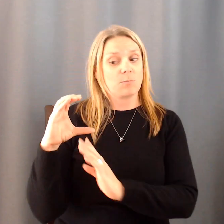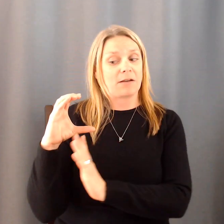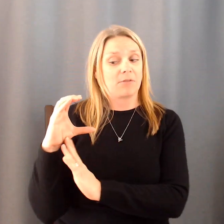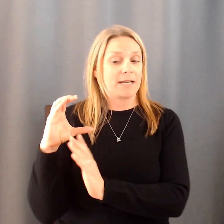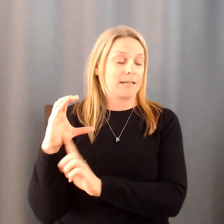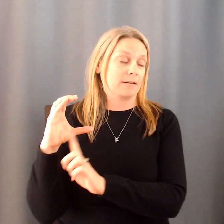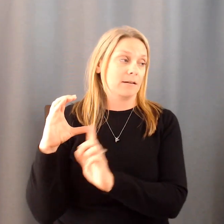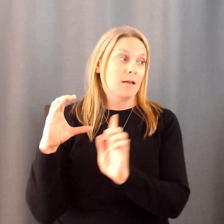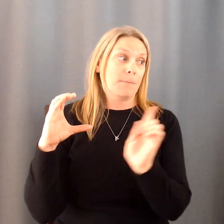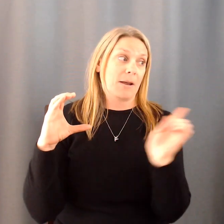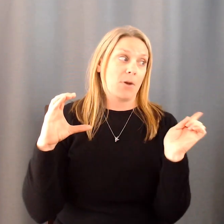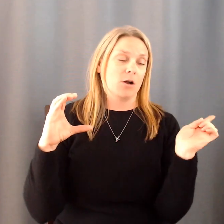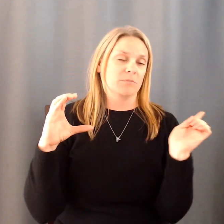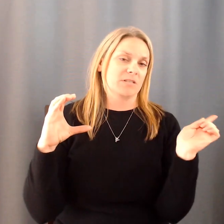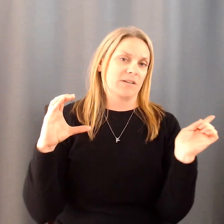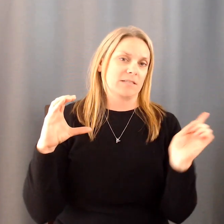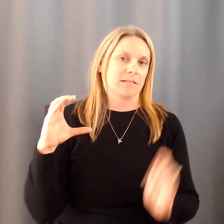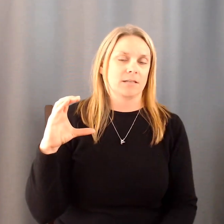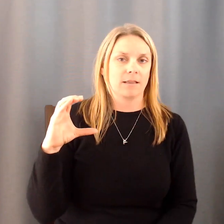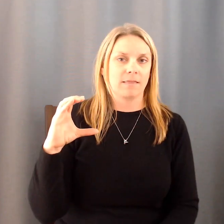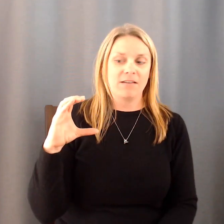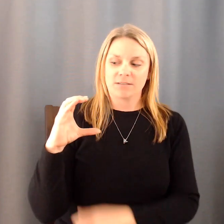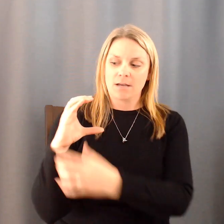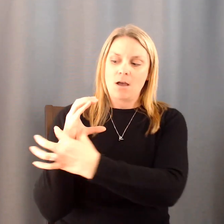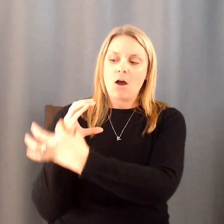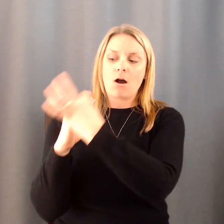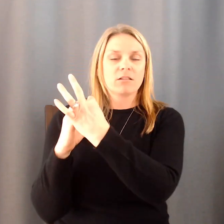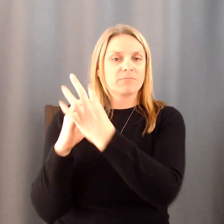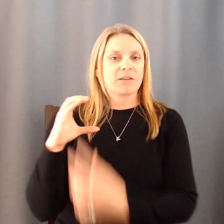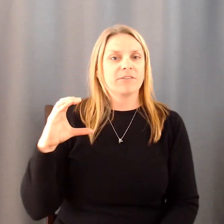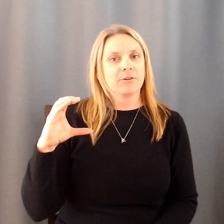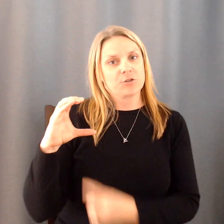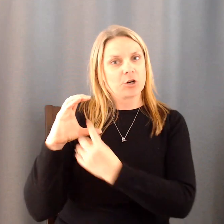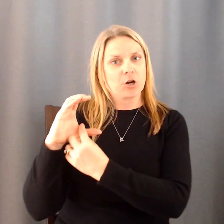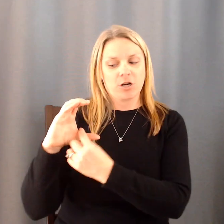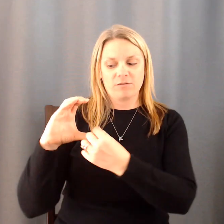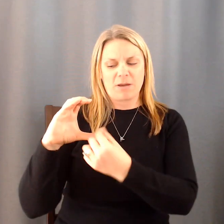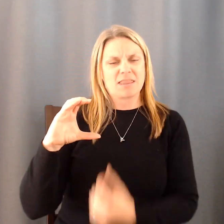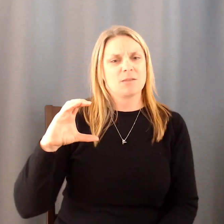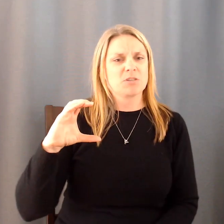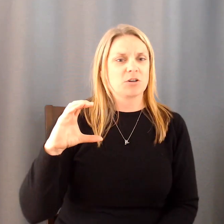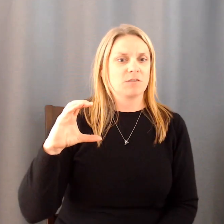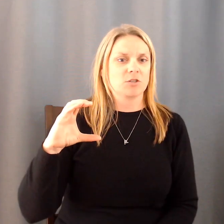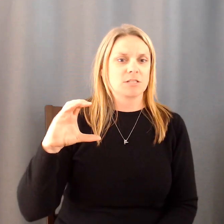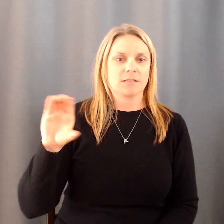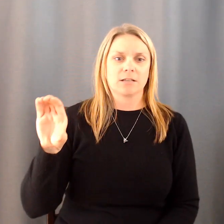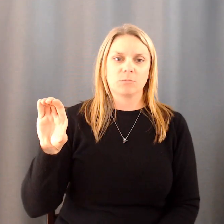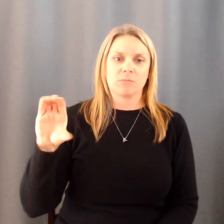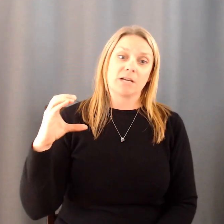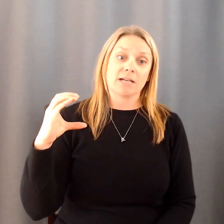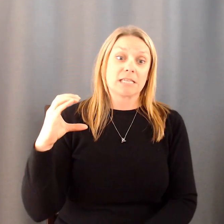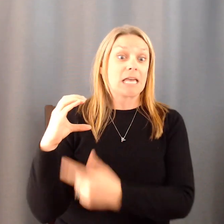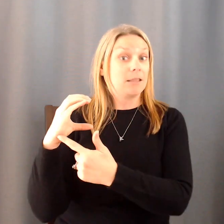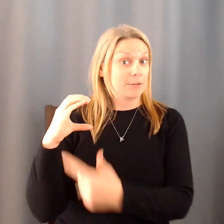right hand, my palm is facing to the left. All of my fingers are curved. My thumb is curved just a little bit because it looks like a